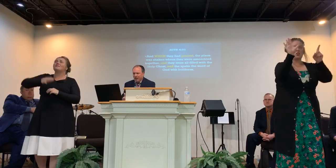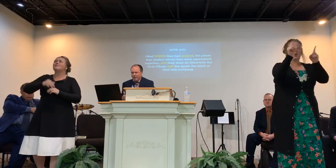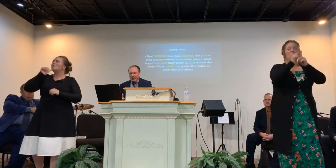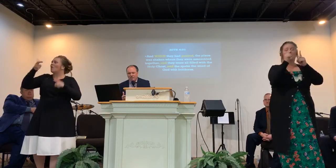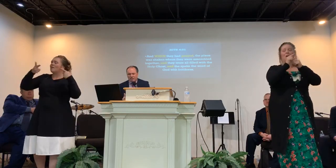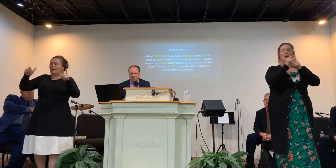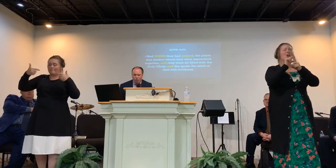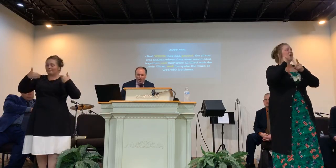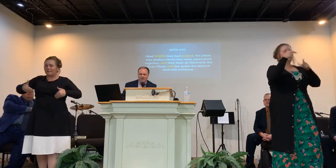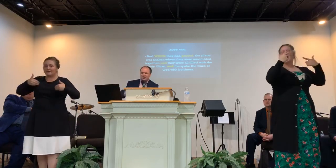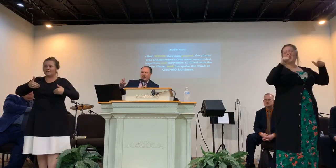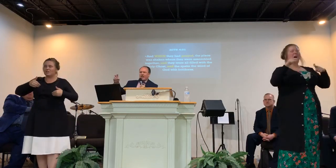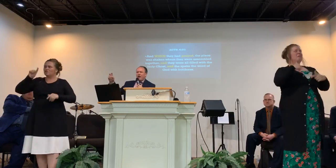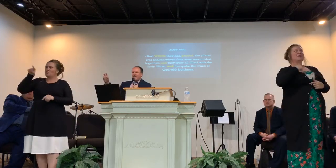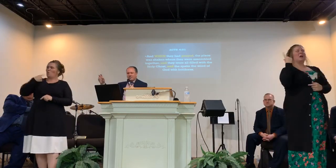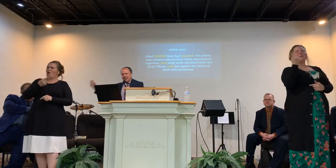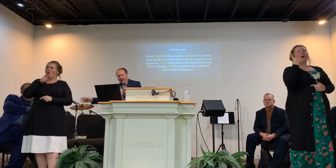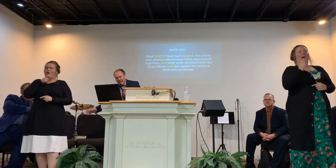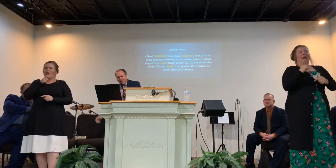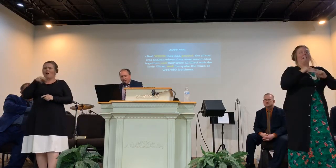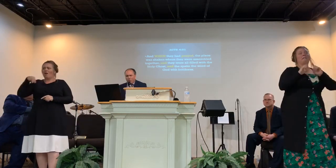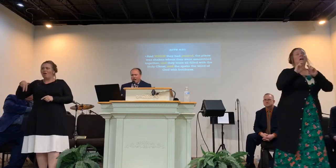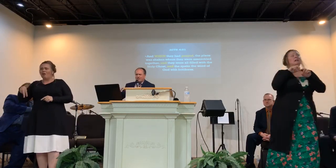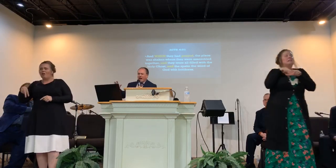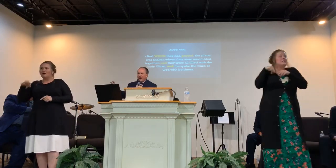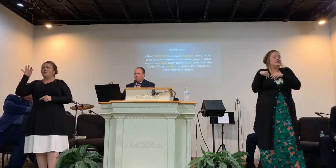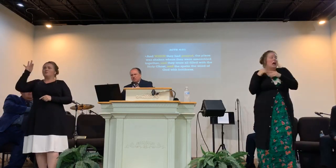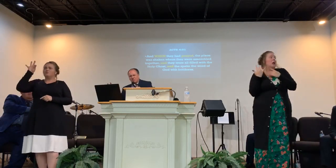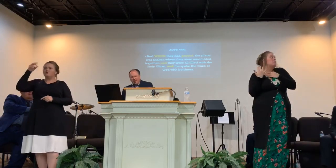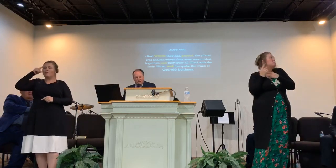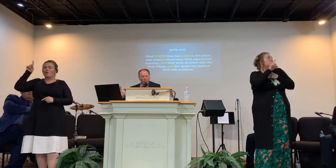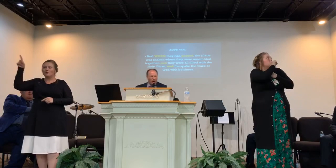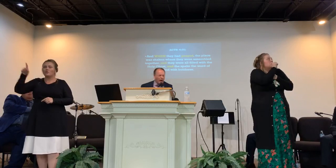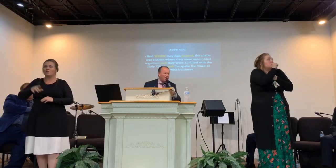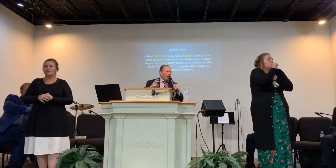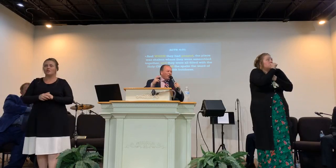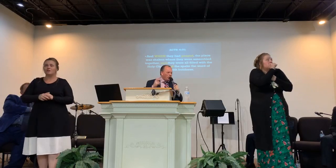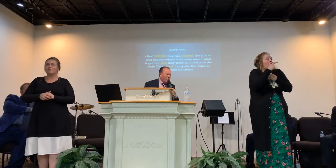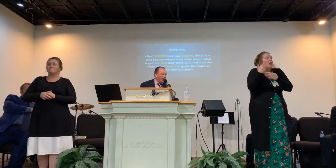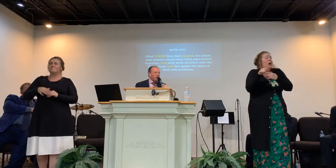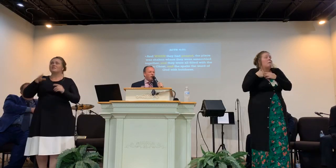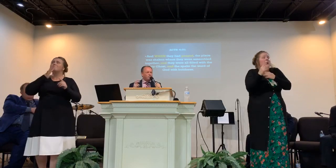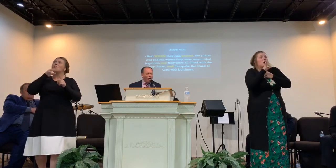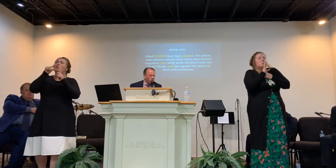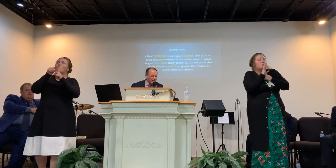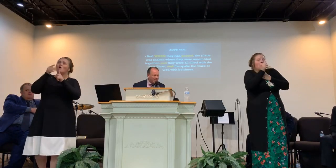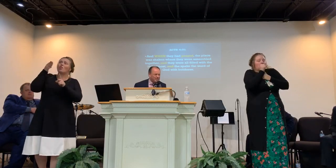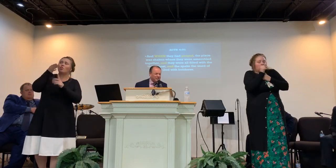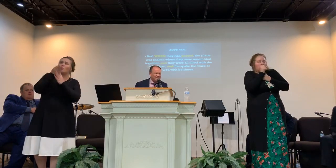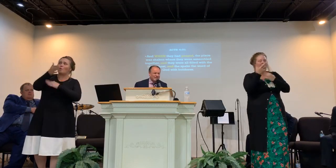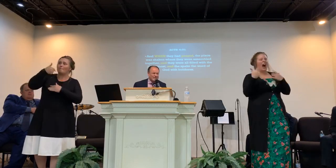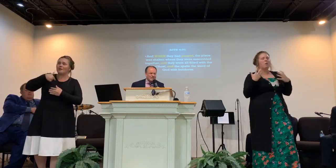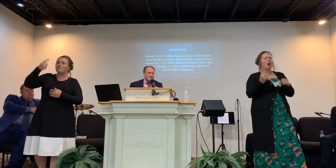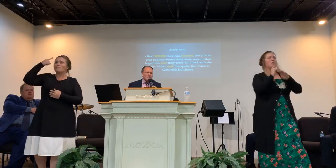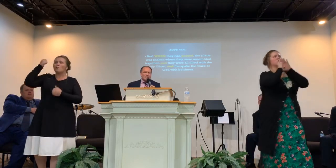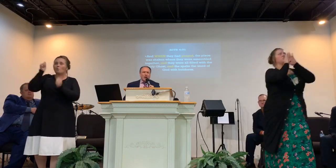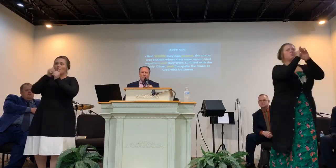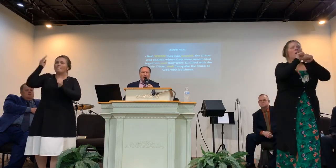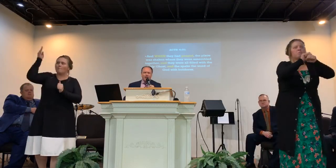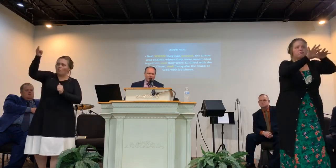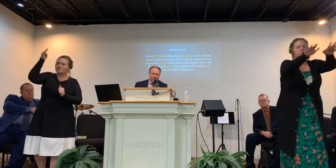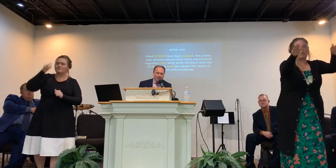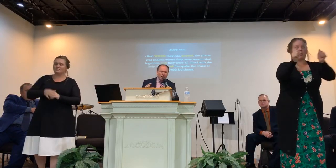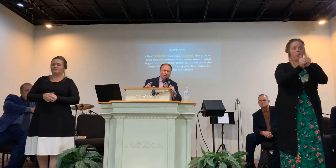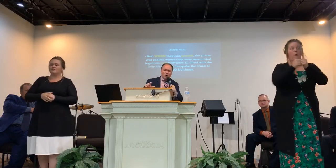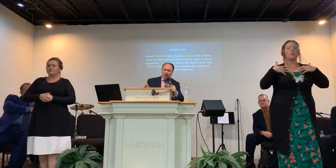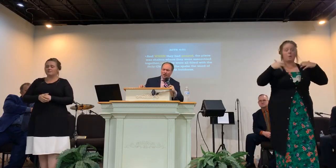let me be just the one standing by the side, the wayside, but speak the word through me with boldness."